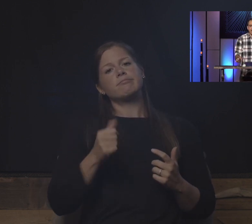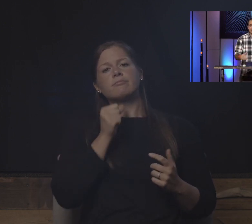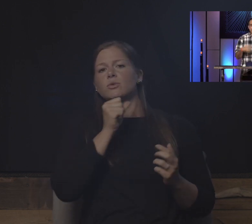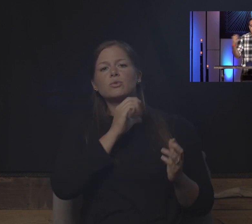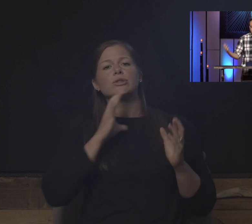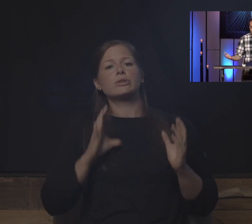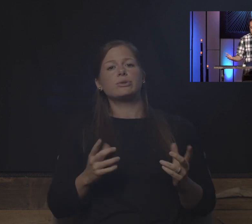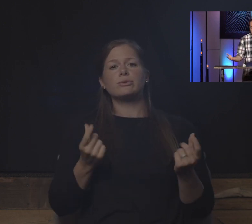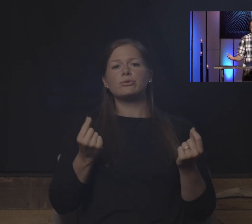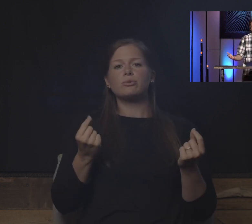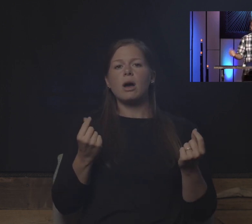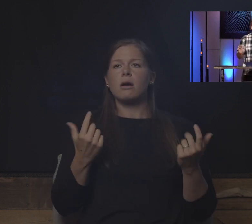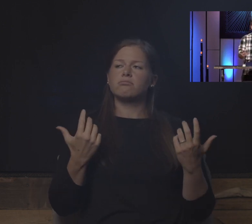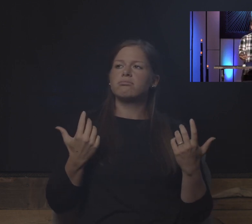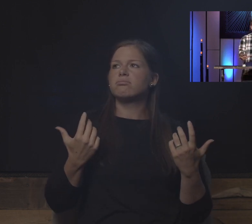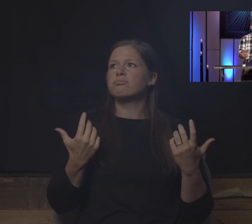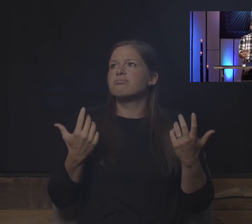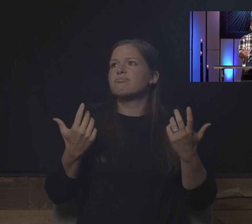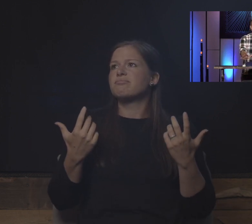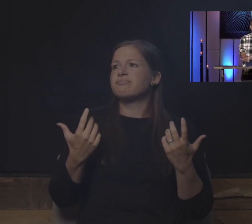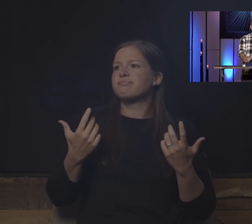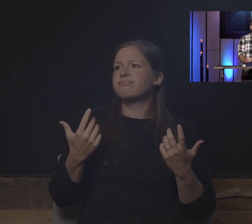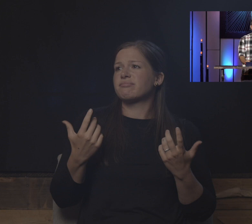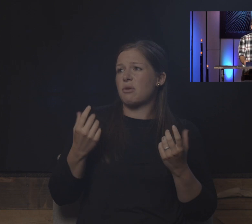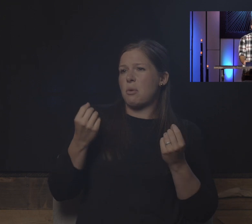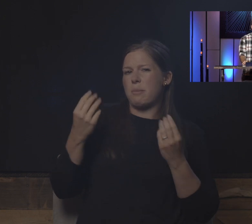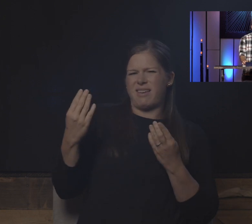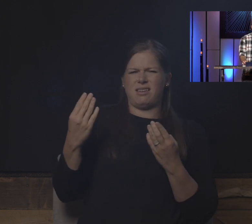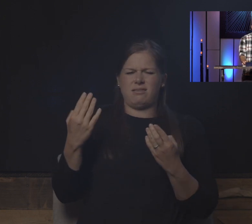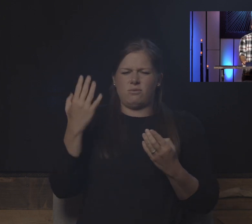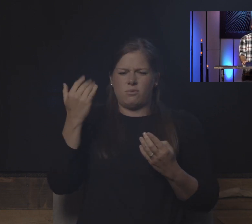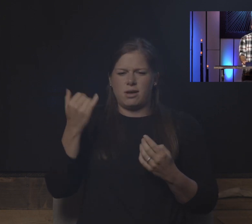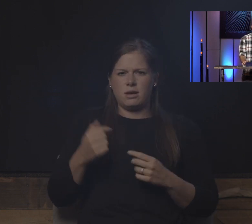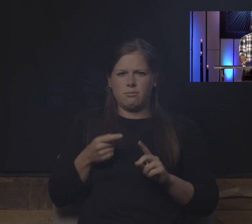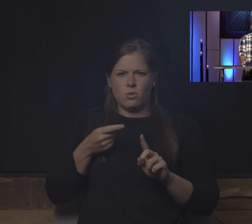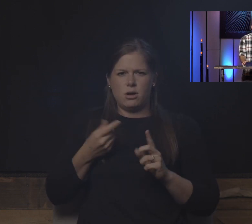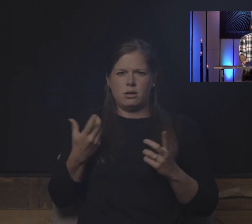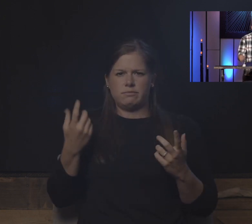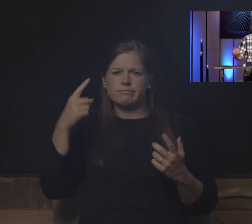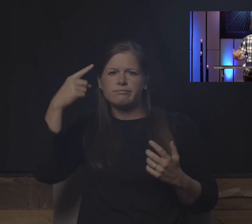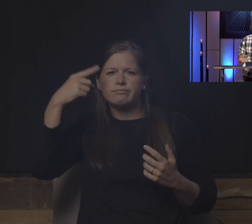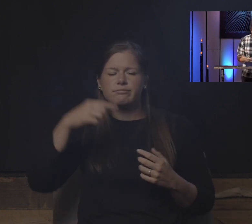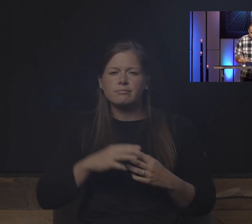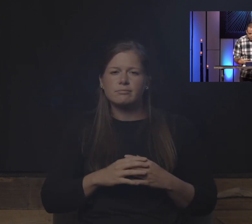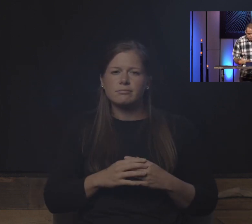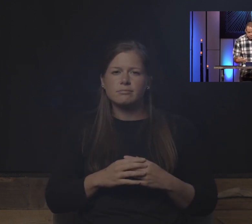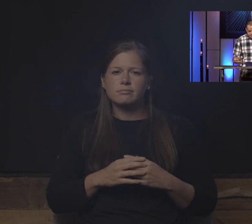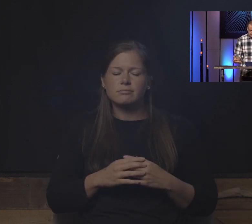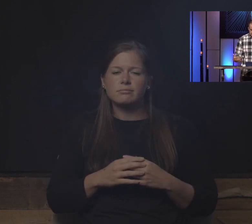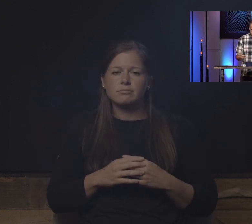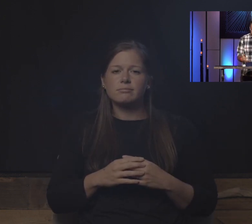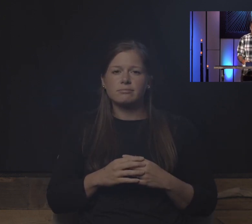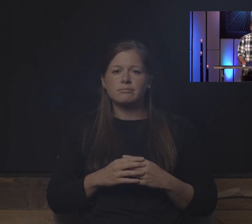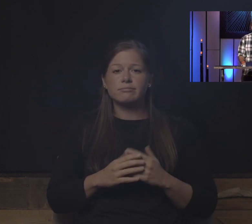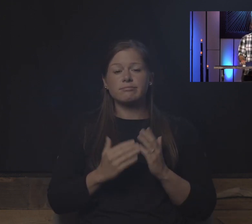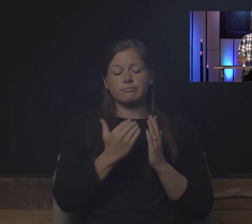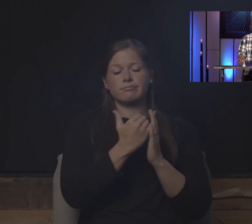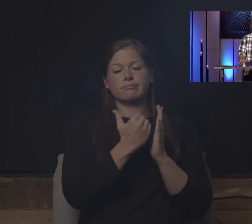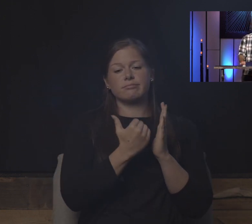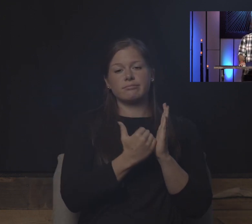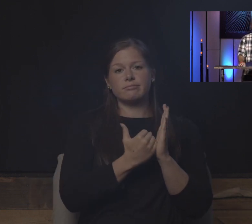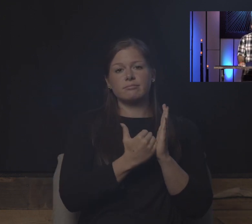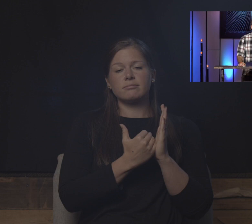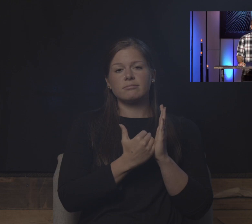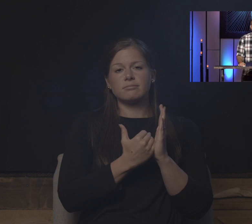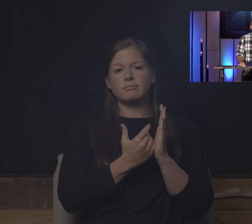their way and they glory in that. Obedience is distasteful to them. They are their authority, which means that third, they are